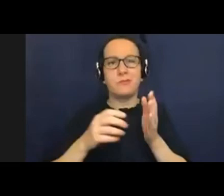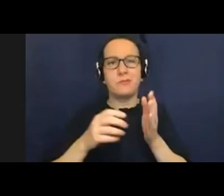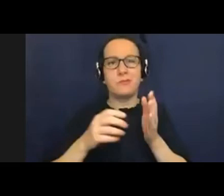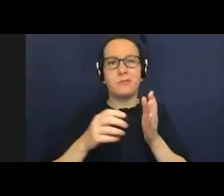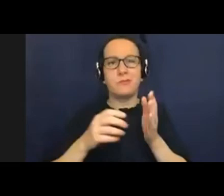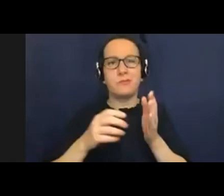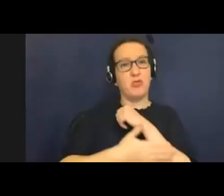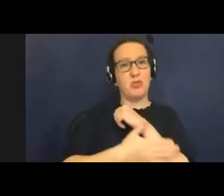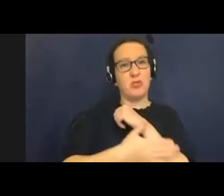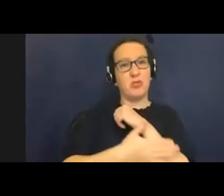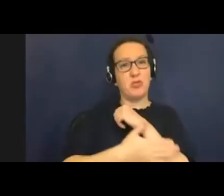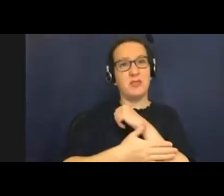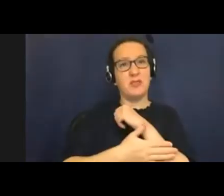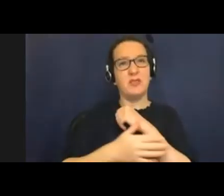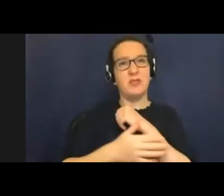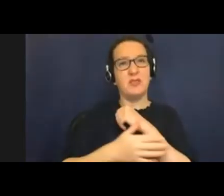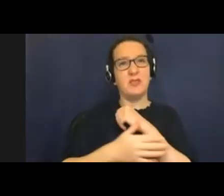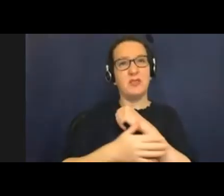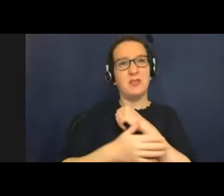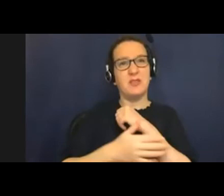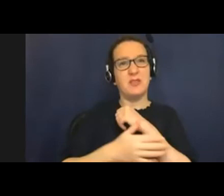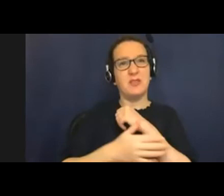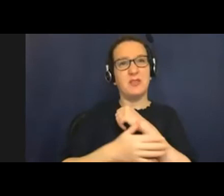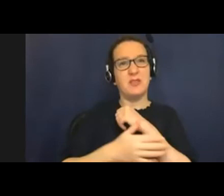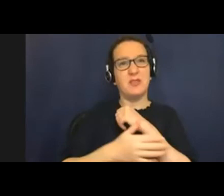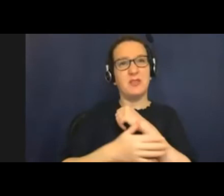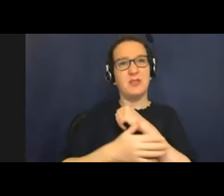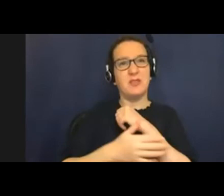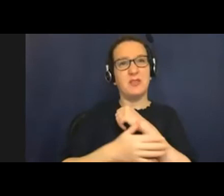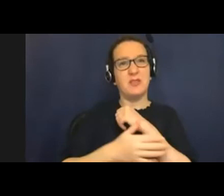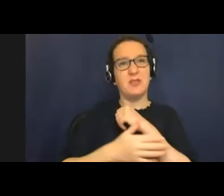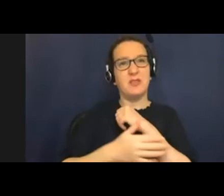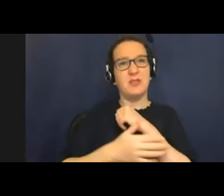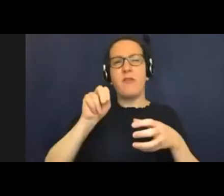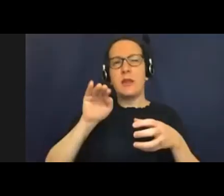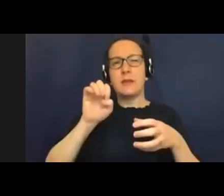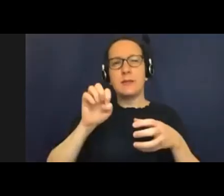the Council of Europe's membership, to allow any